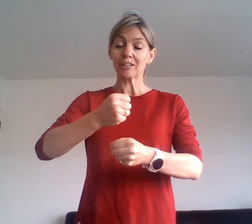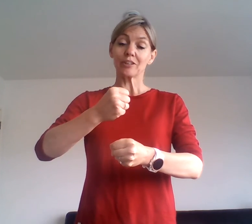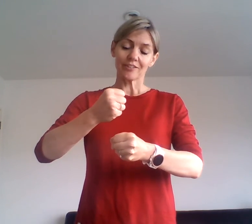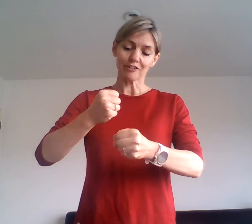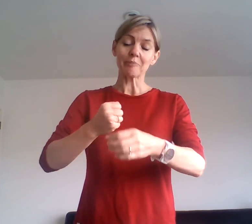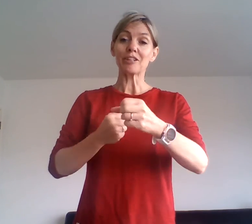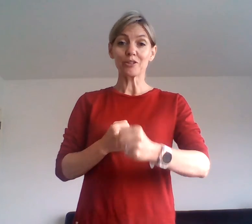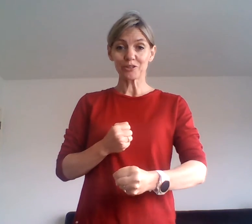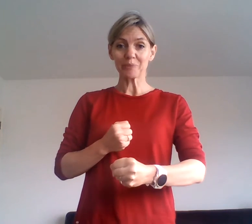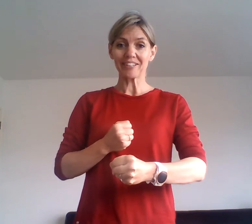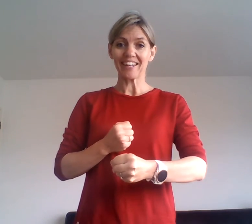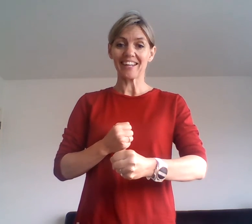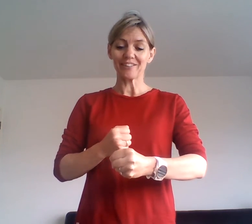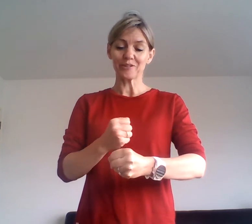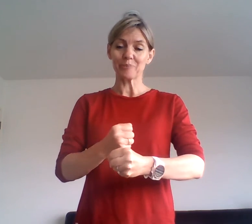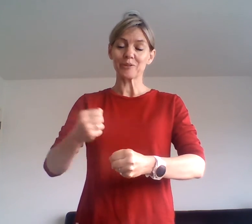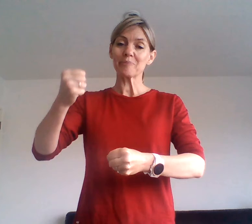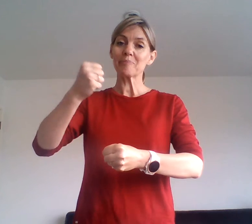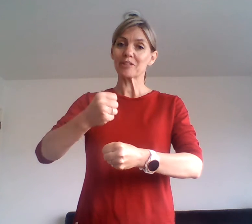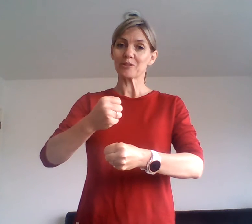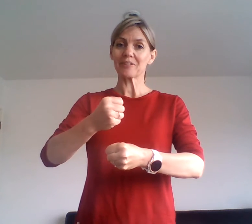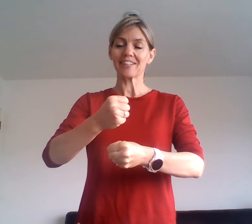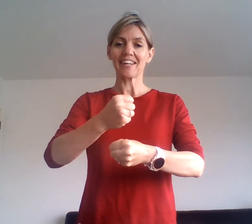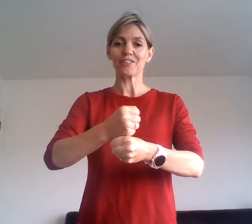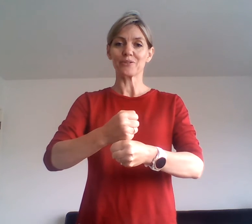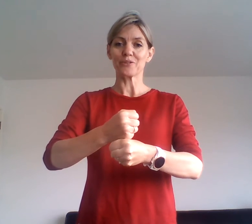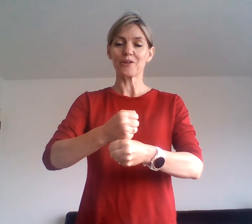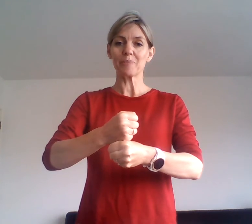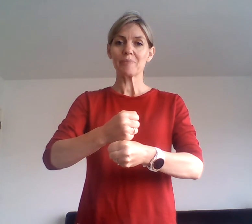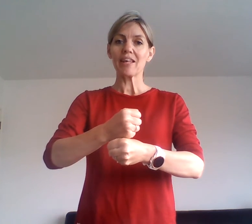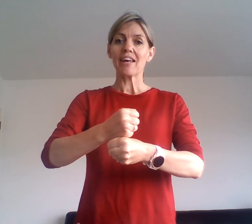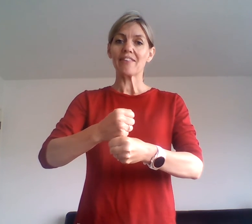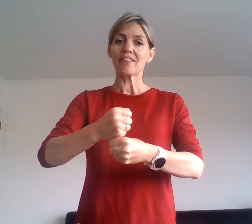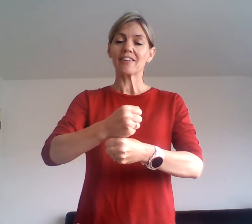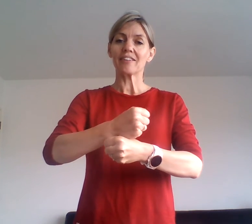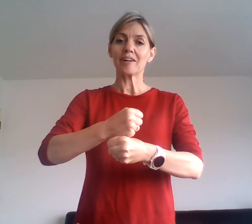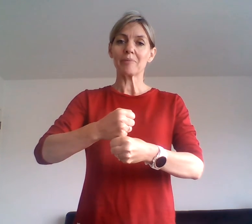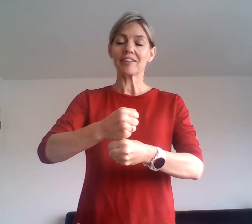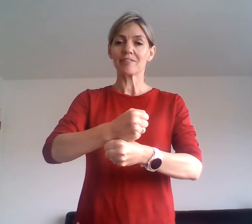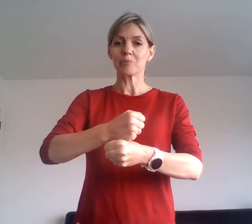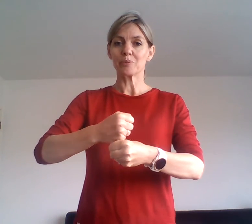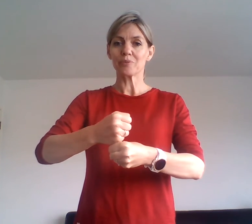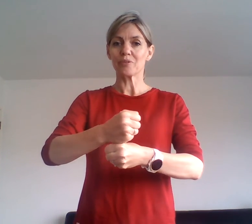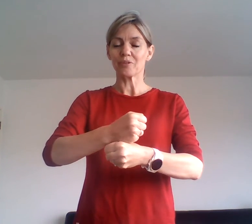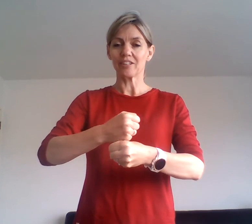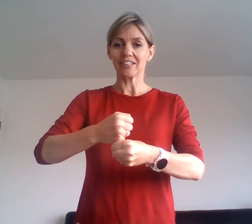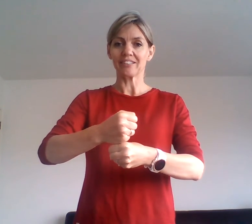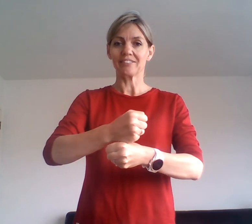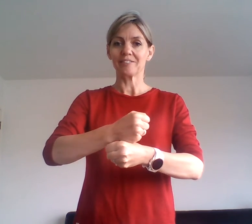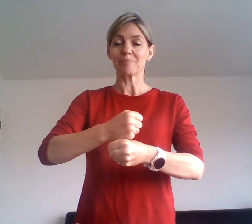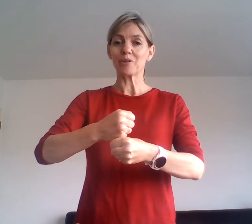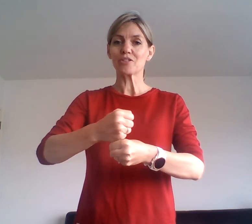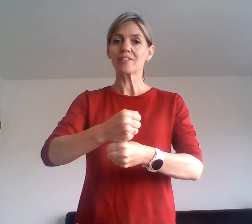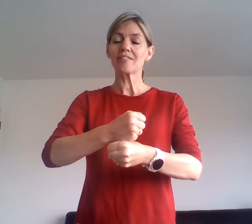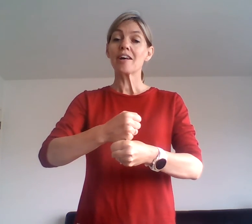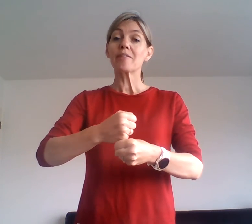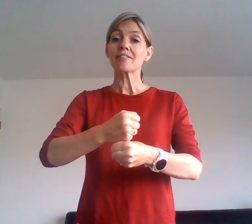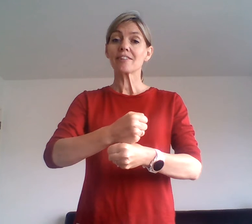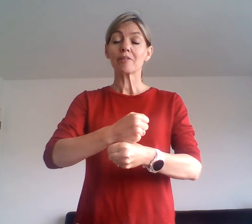sorry my non-dominant hand on the bottom, my dominant hand on top and then I make small circular motions. This time